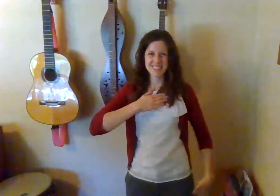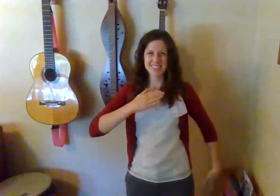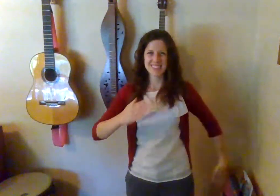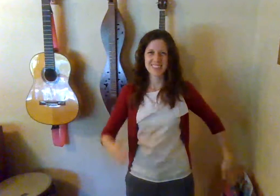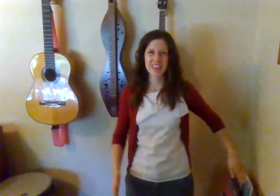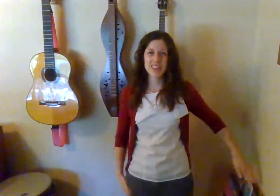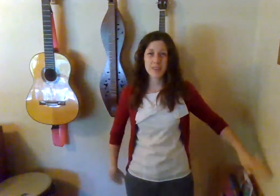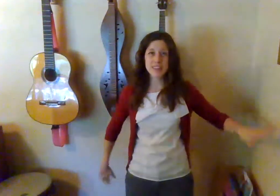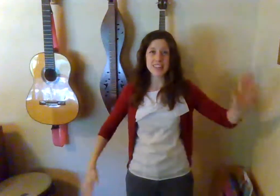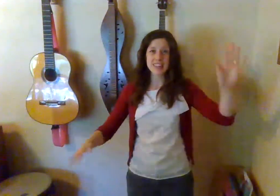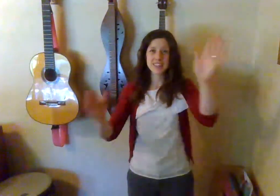Three.